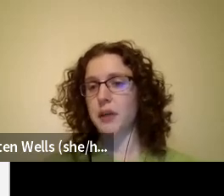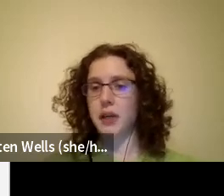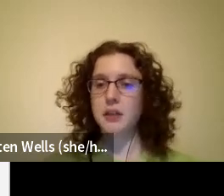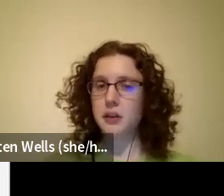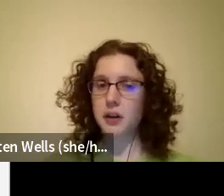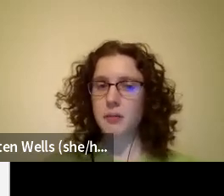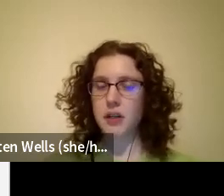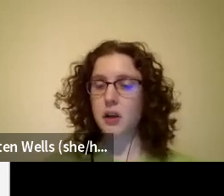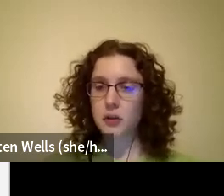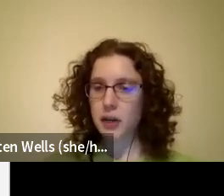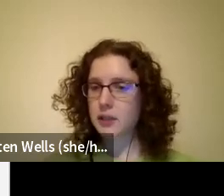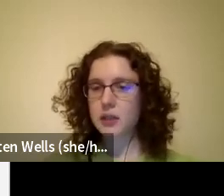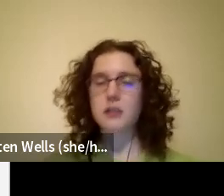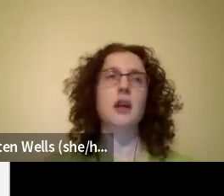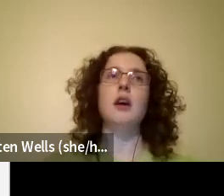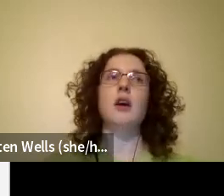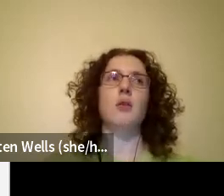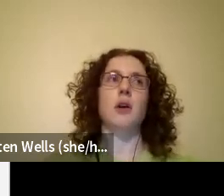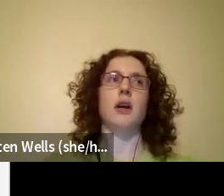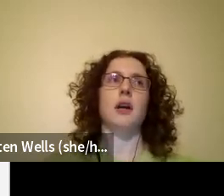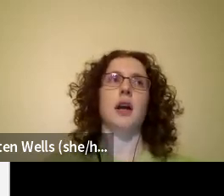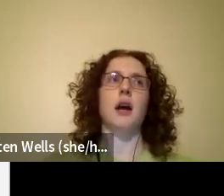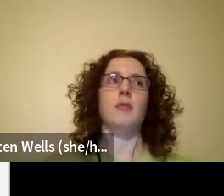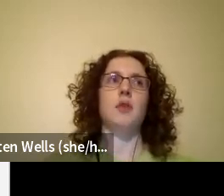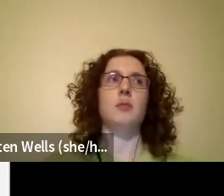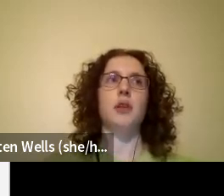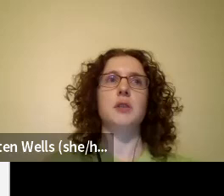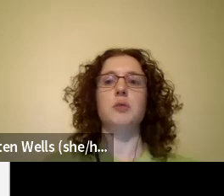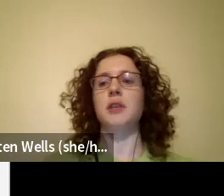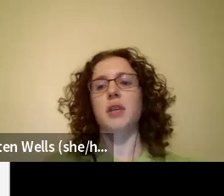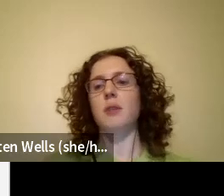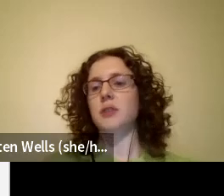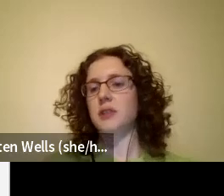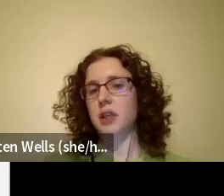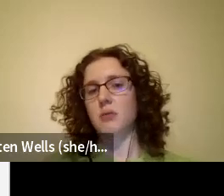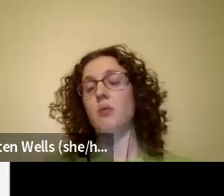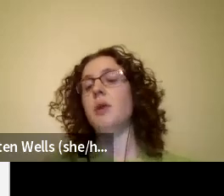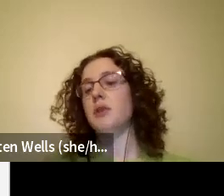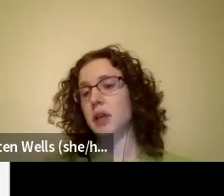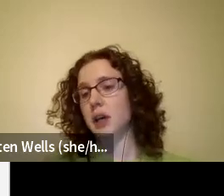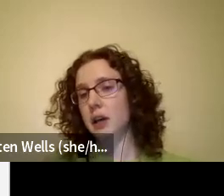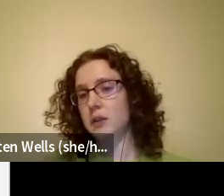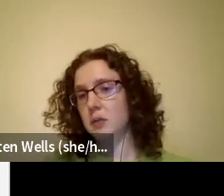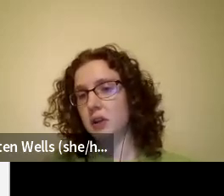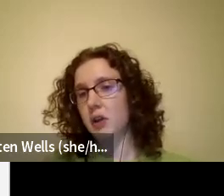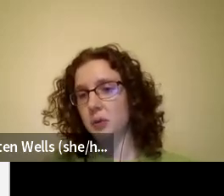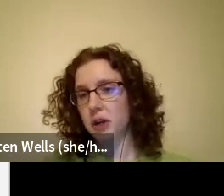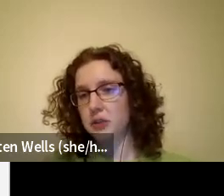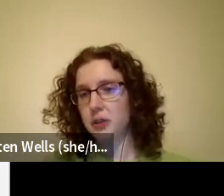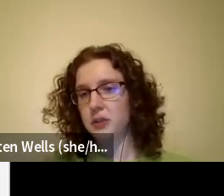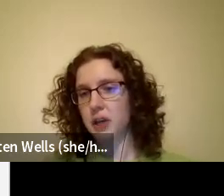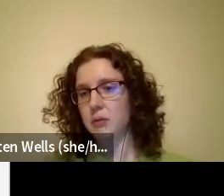warrant unrelated to their mental health crisis, or the police wouldn't be able to see what we were seeing as the mental